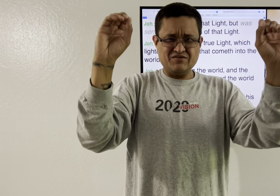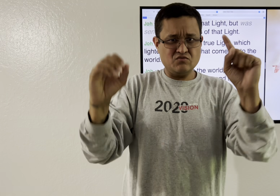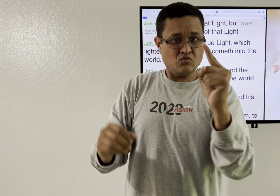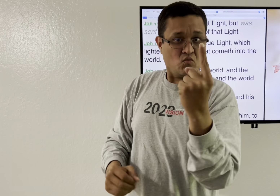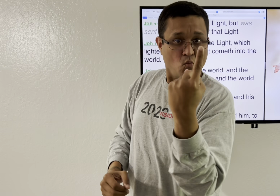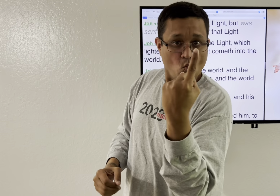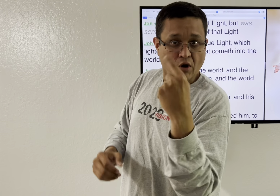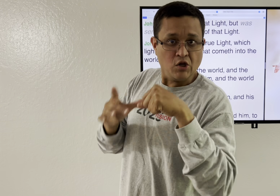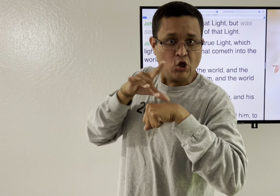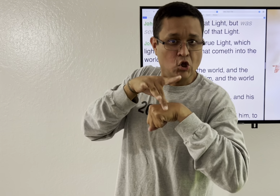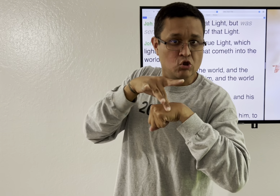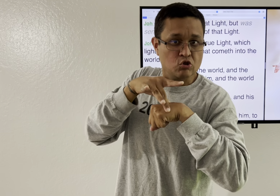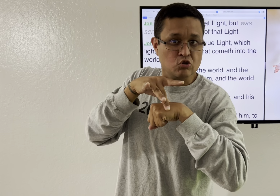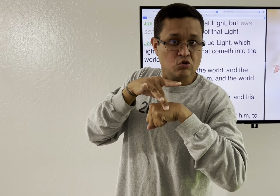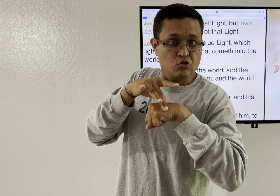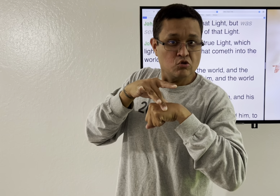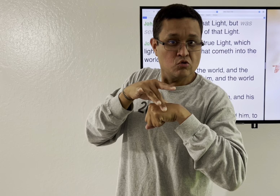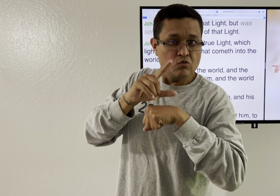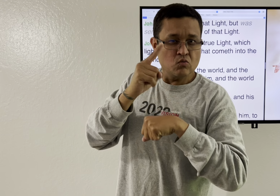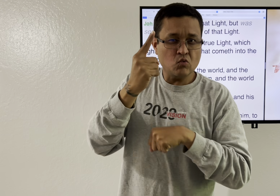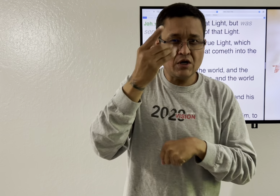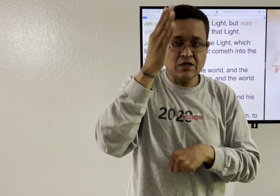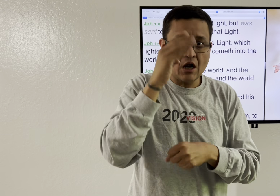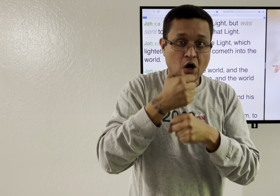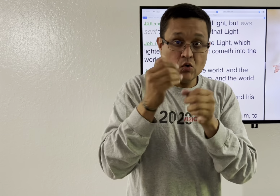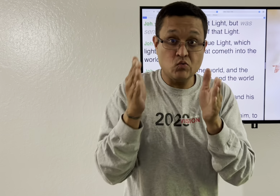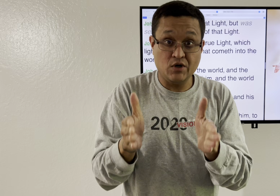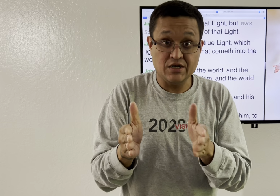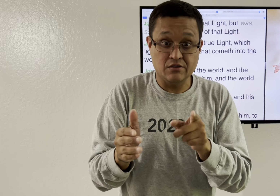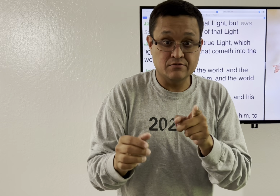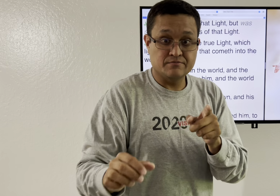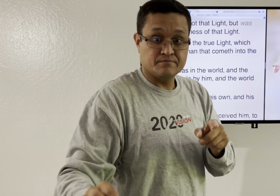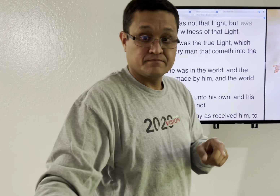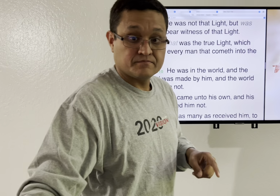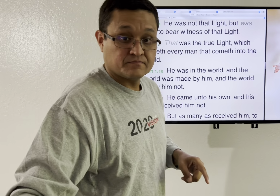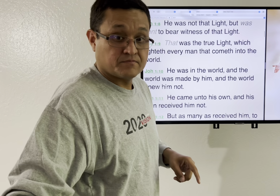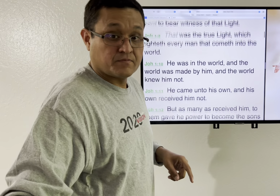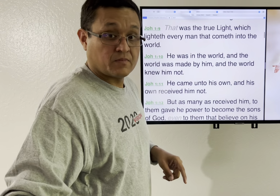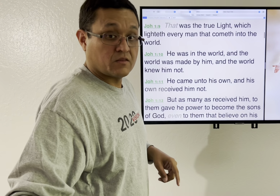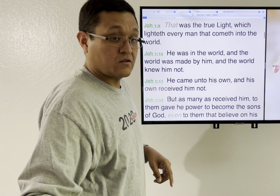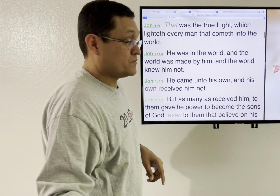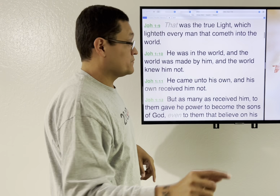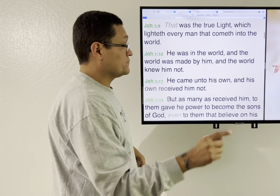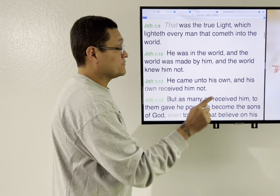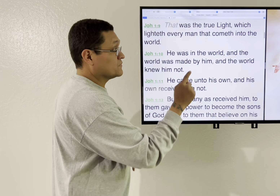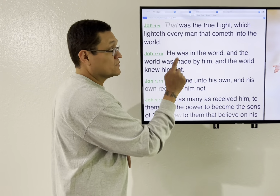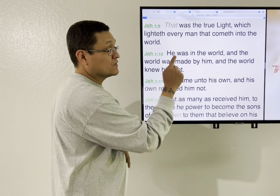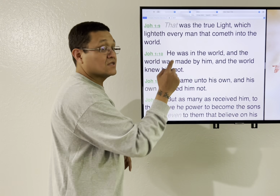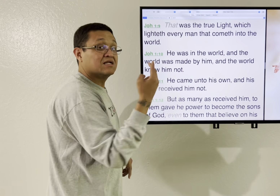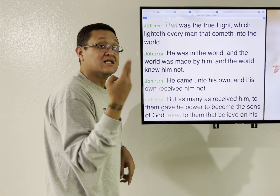There's only one earth that we live on. There's no other earth around us. And one God created it. Amen?